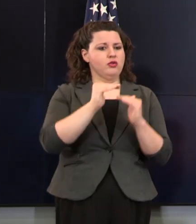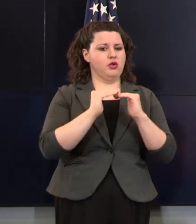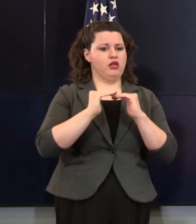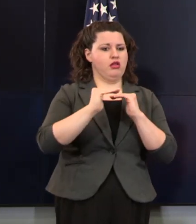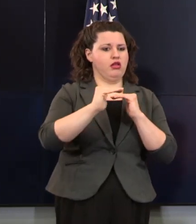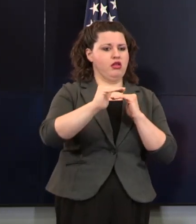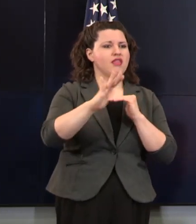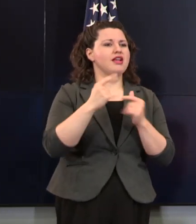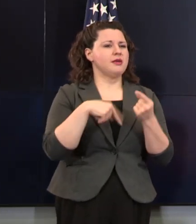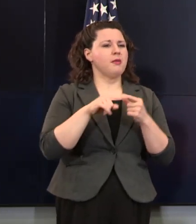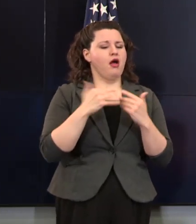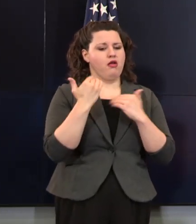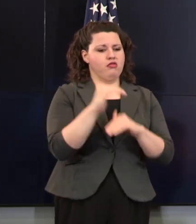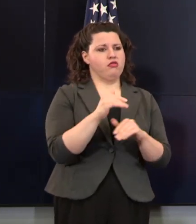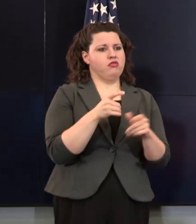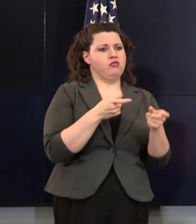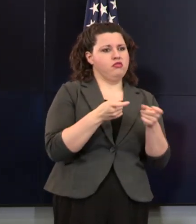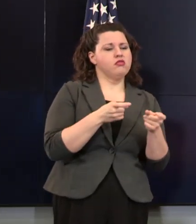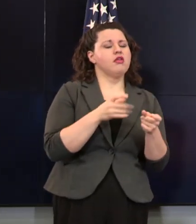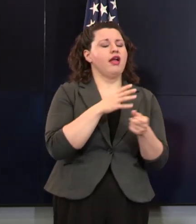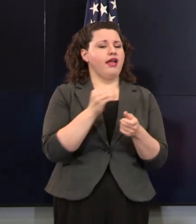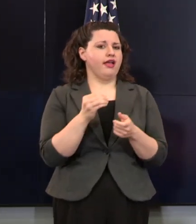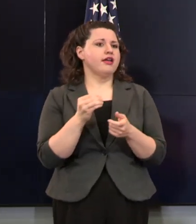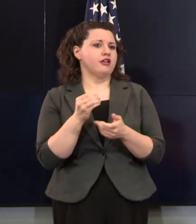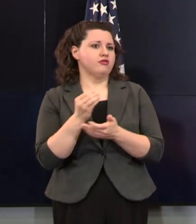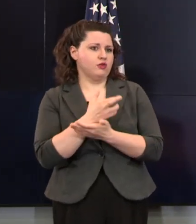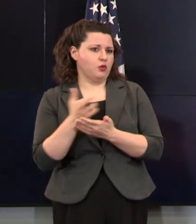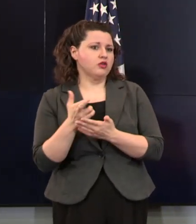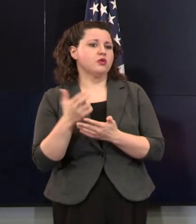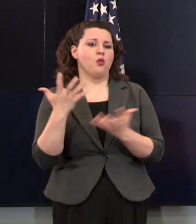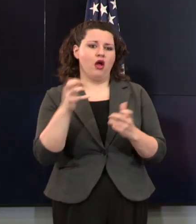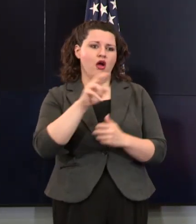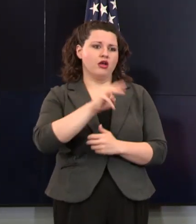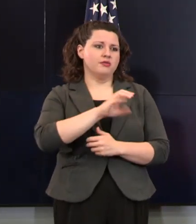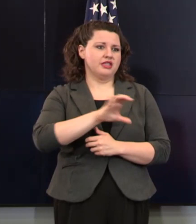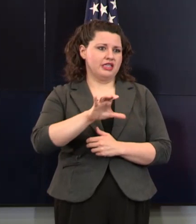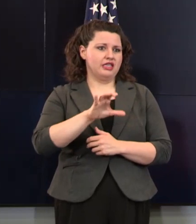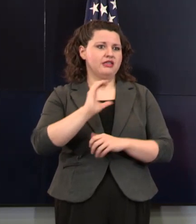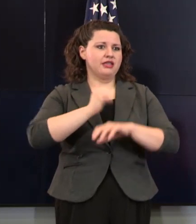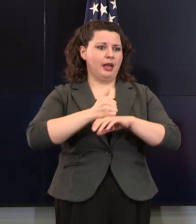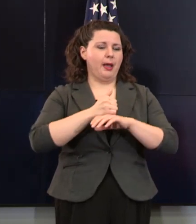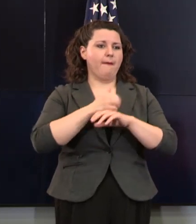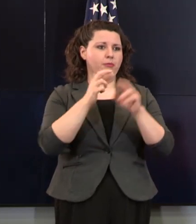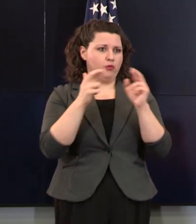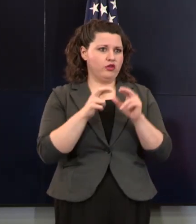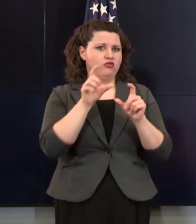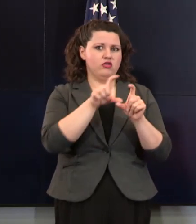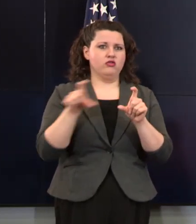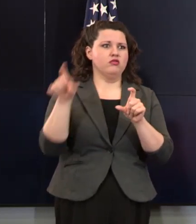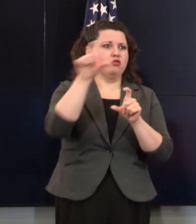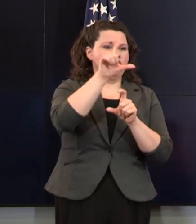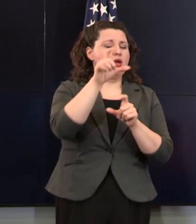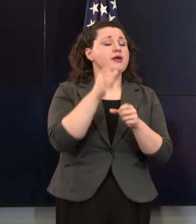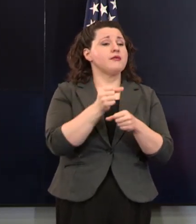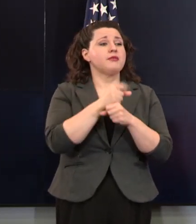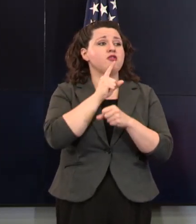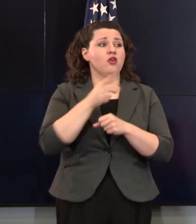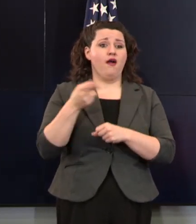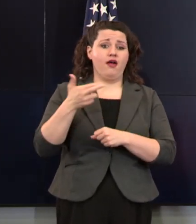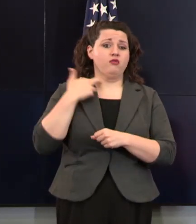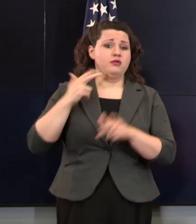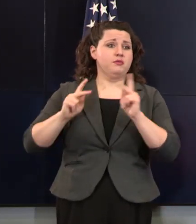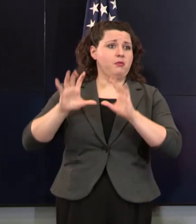so that's why, you remember, I talked about putting the RMCC into place. We wanted to, first of all, make sure that we were protecting our most vulnerable